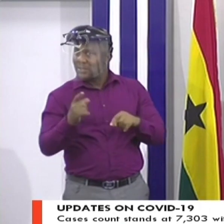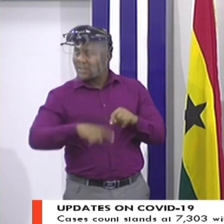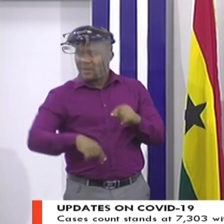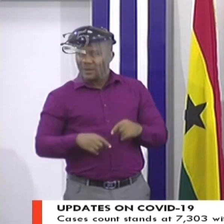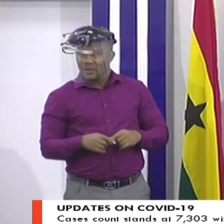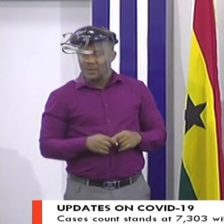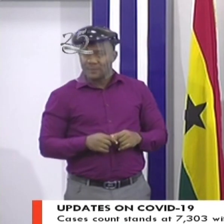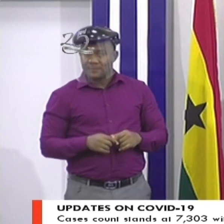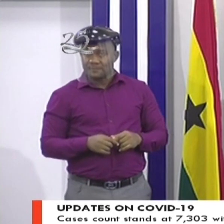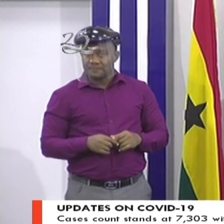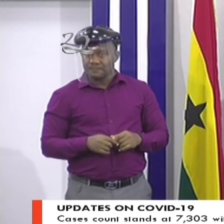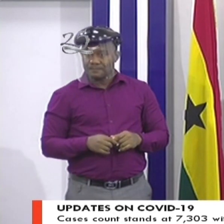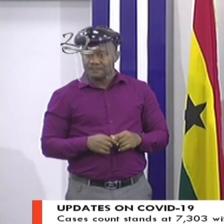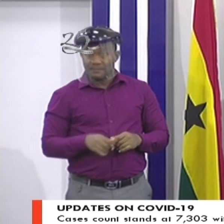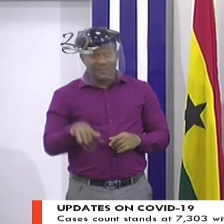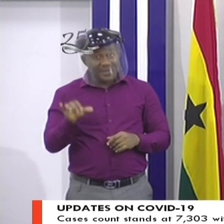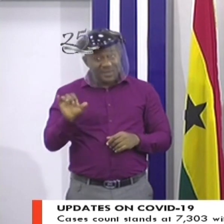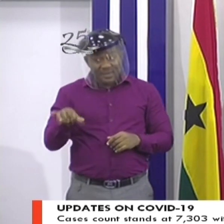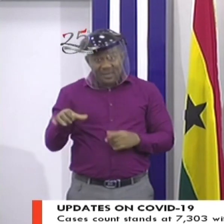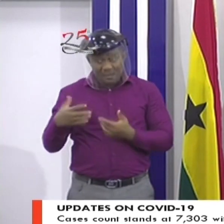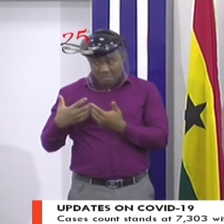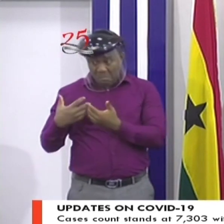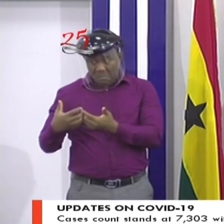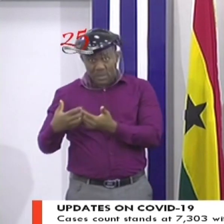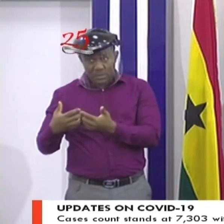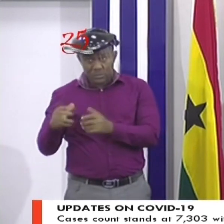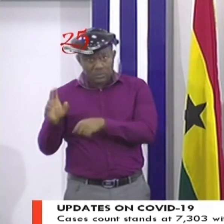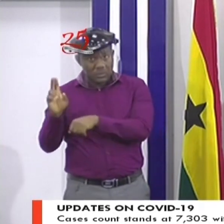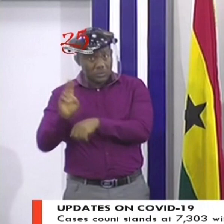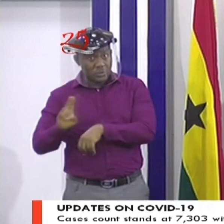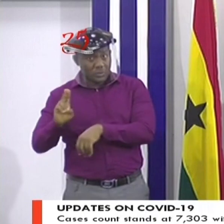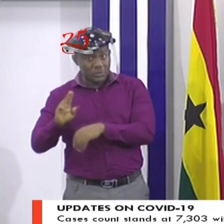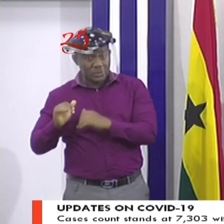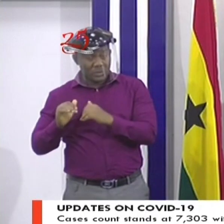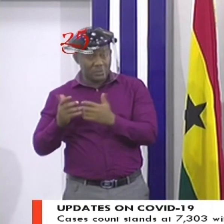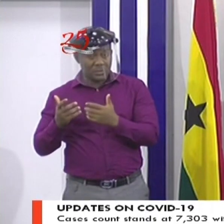used for any reason, there are some